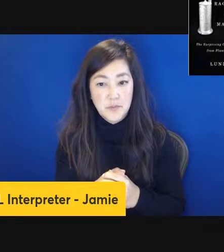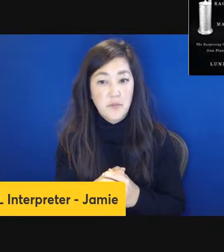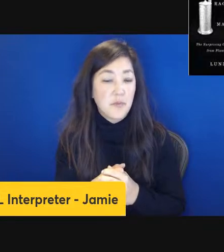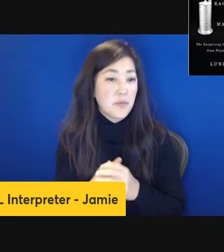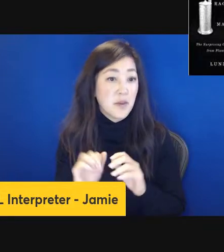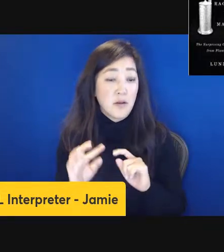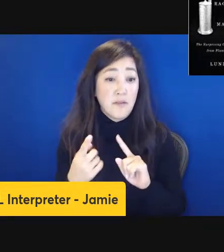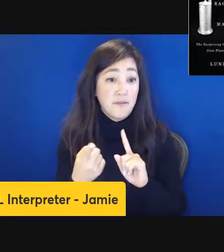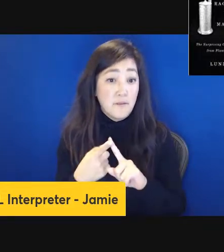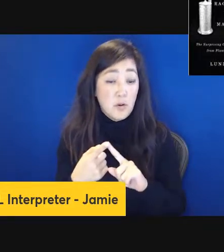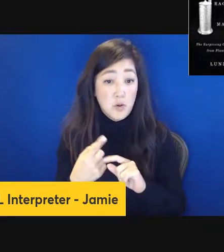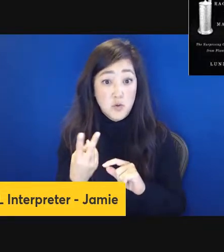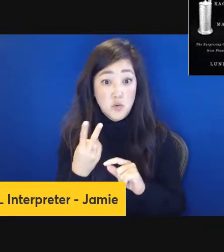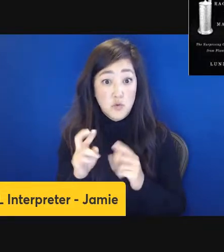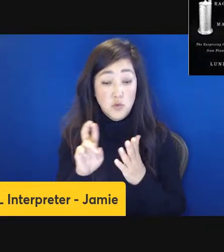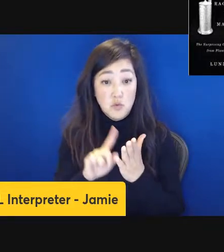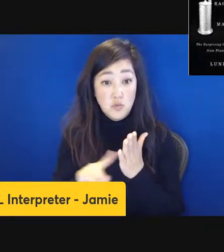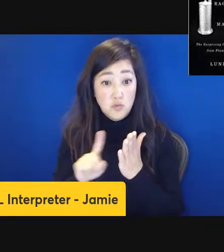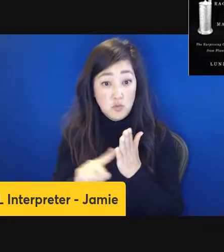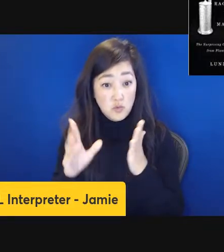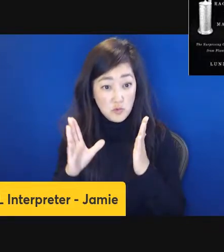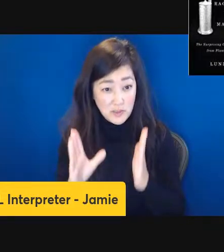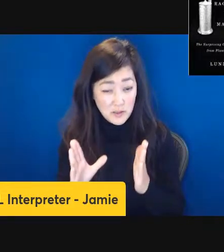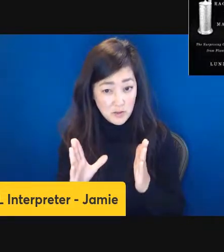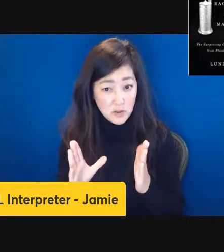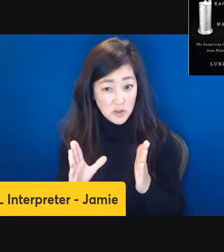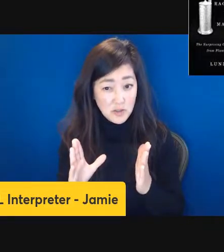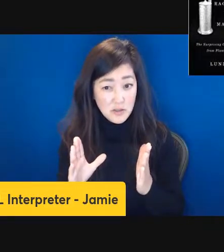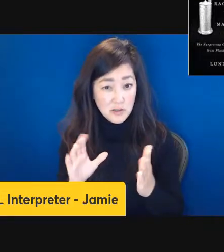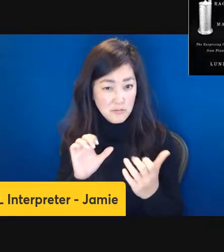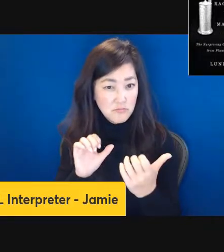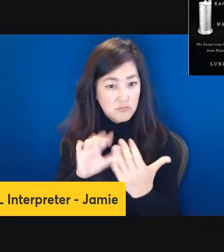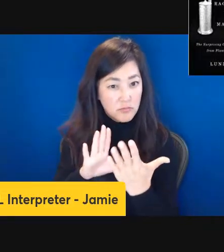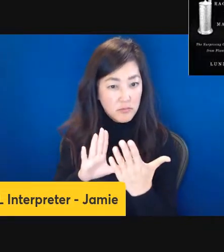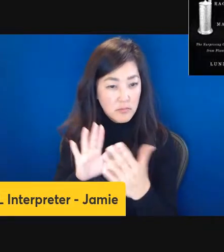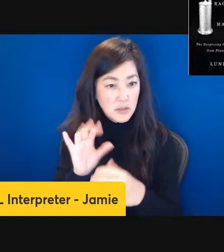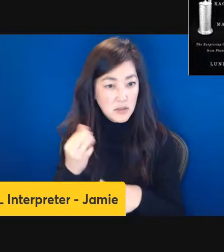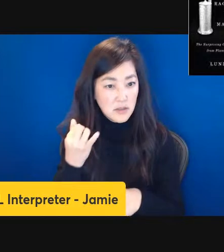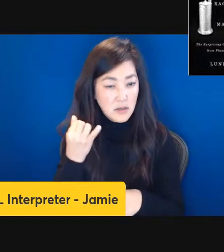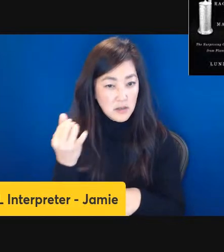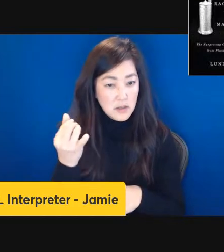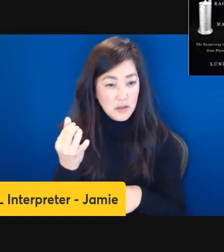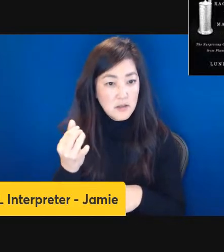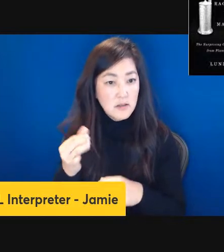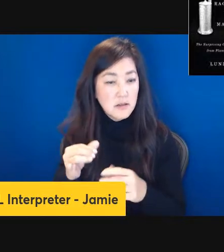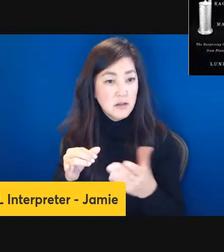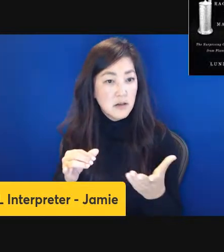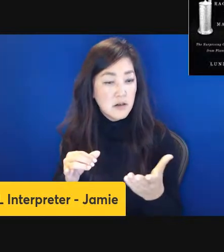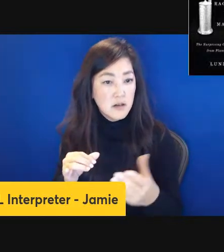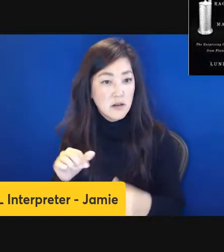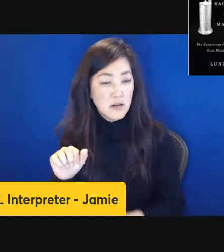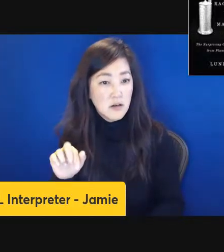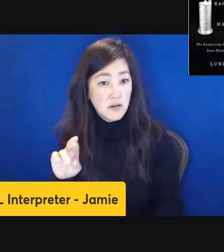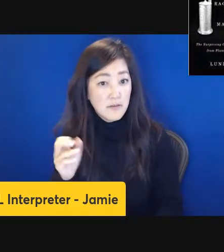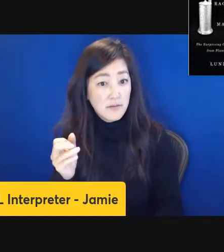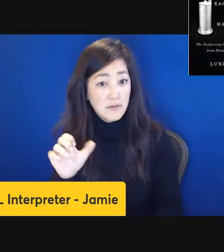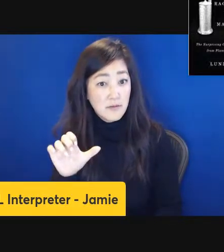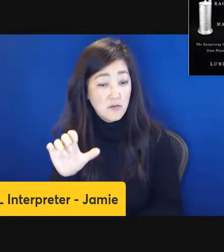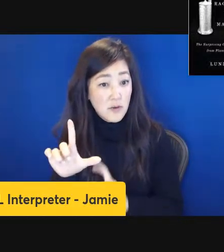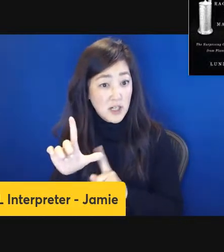two researchers to contest this idea of a racial factor actually came